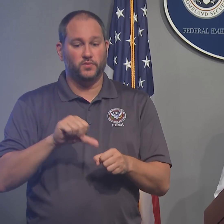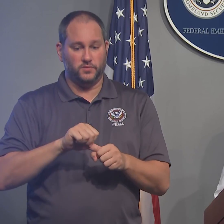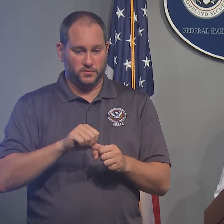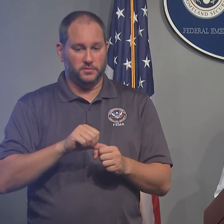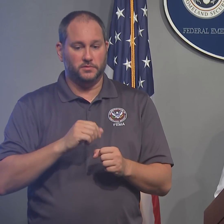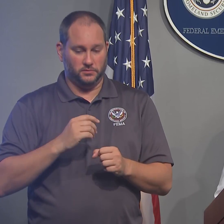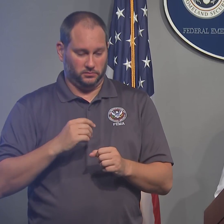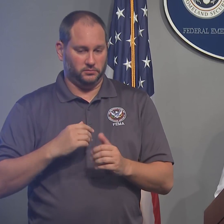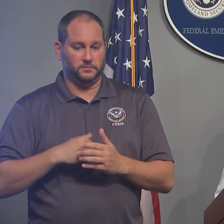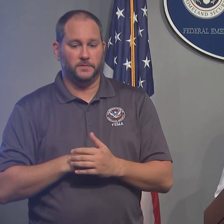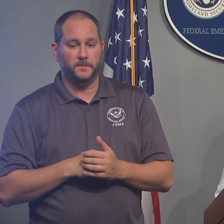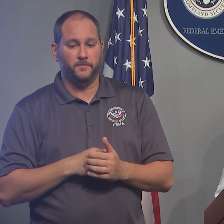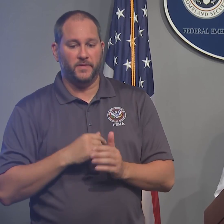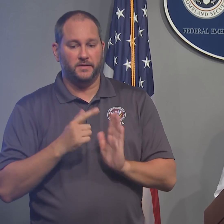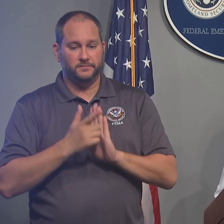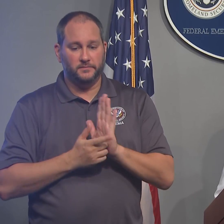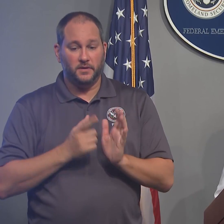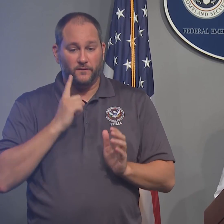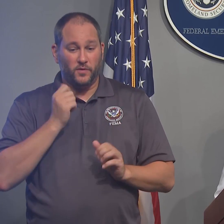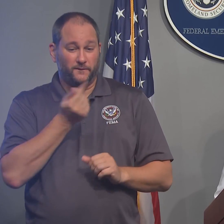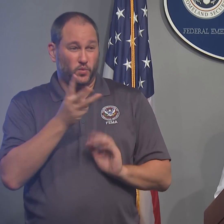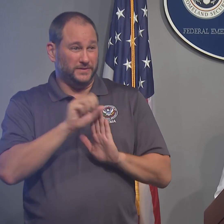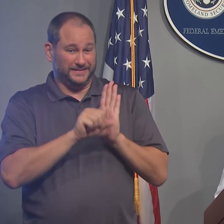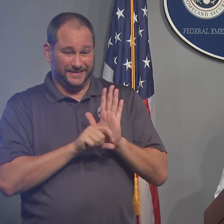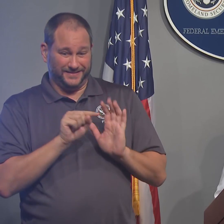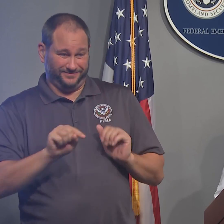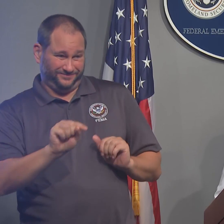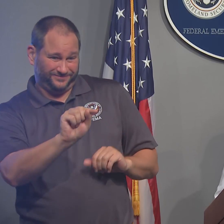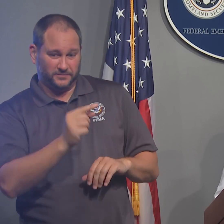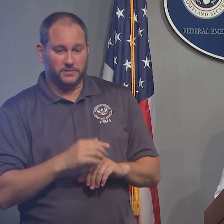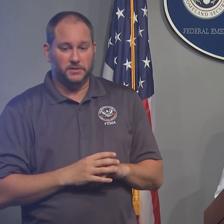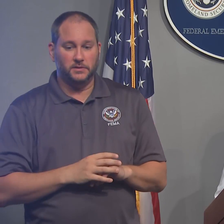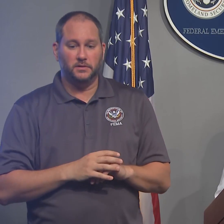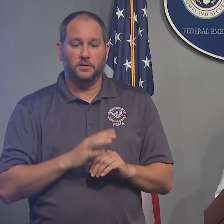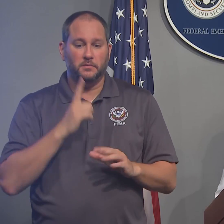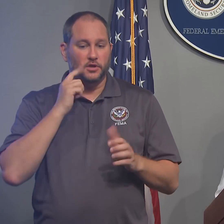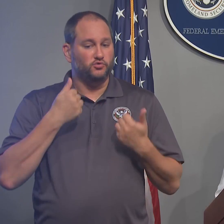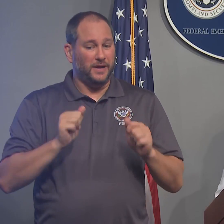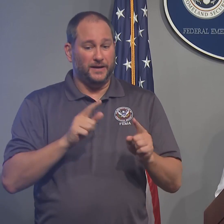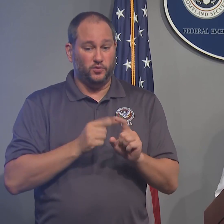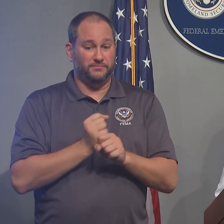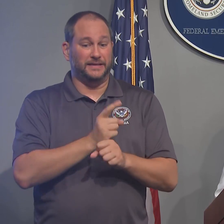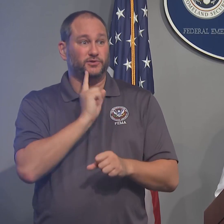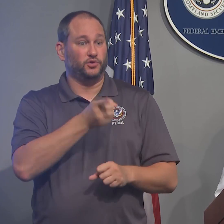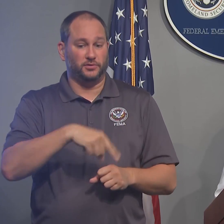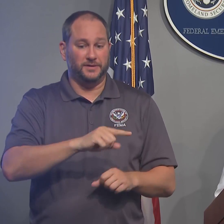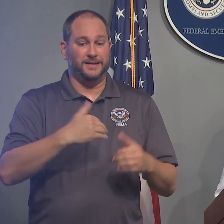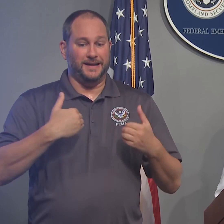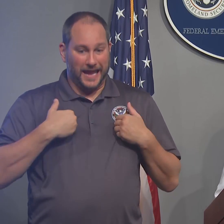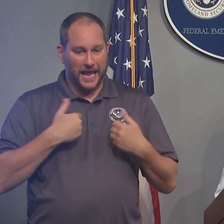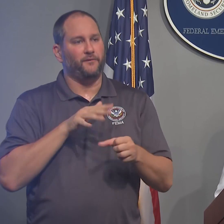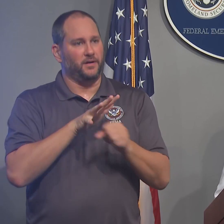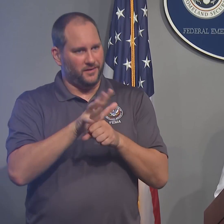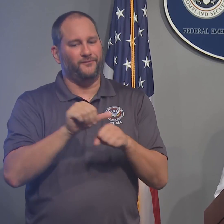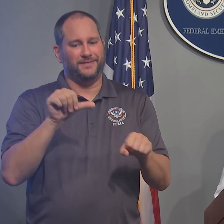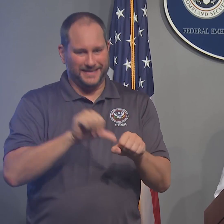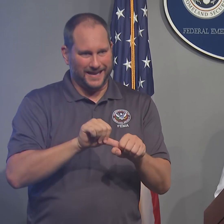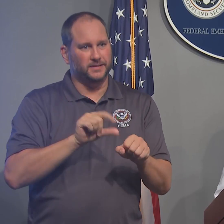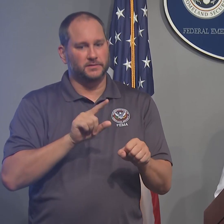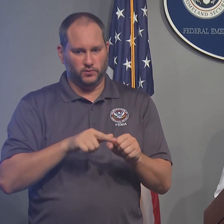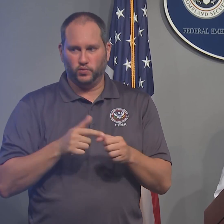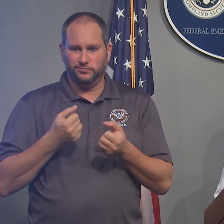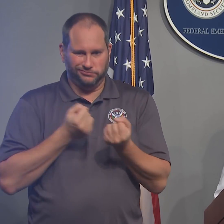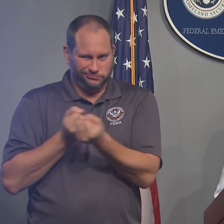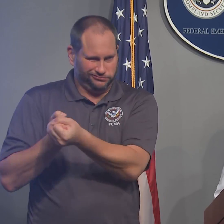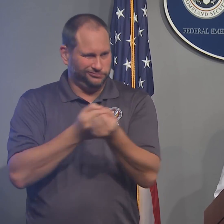of the waivers is to help ensure that there's adequate fuel supply and gasoline in the affected areas until